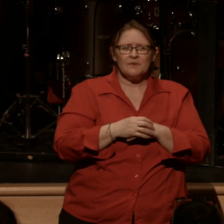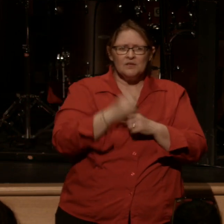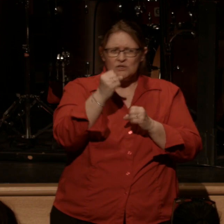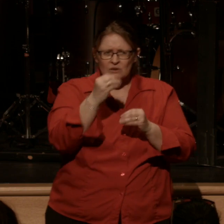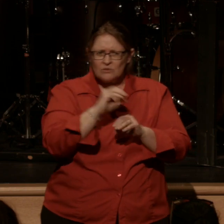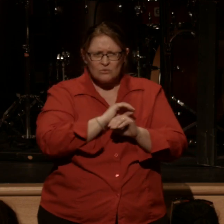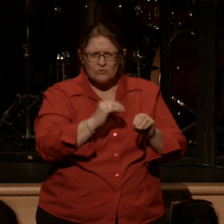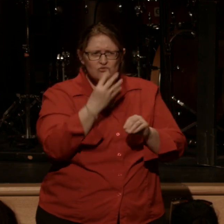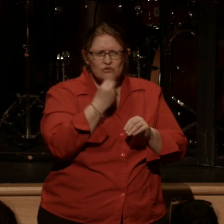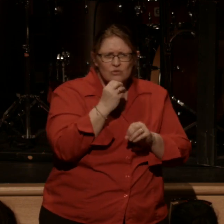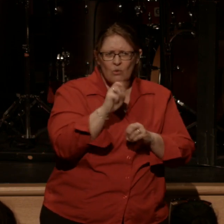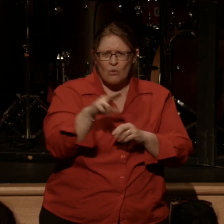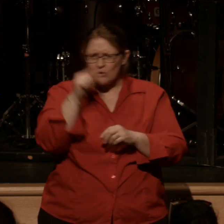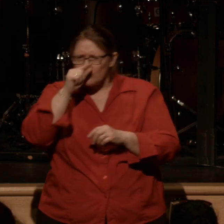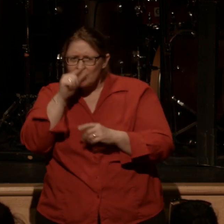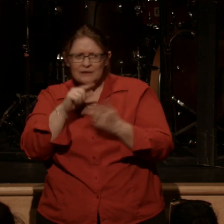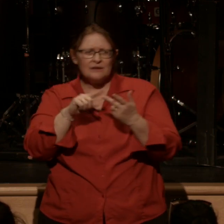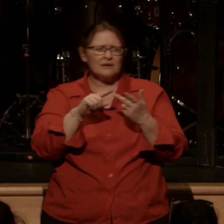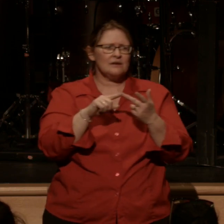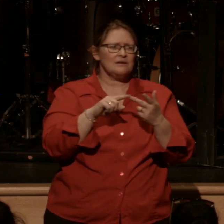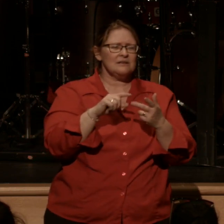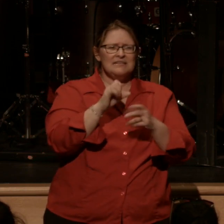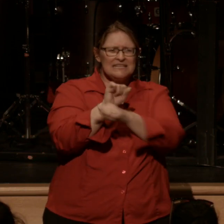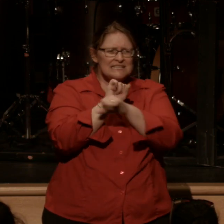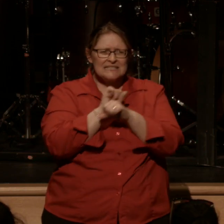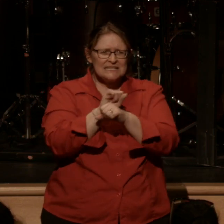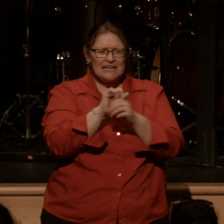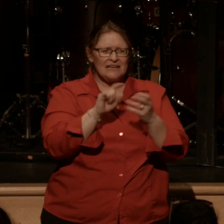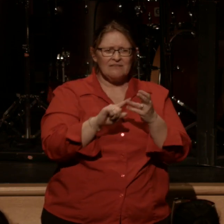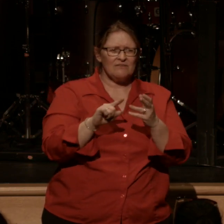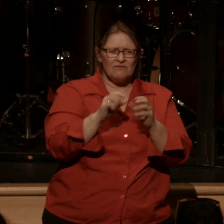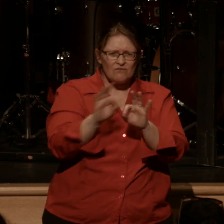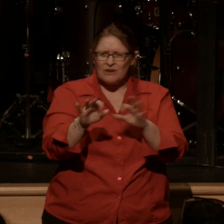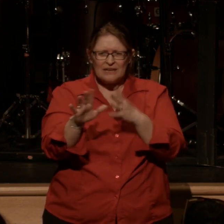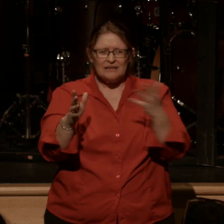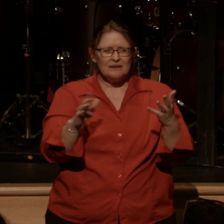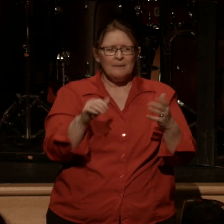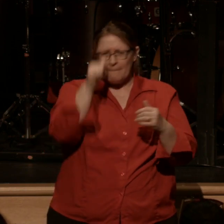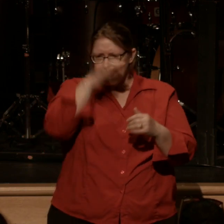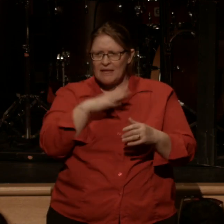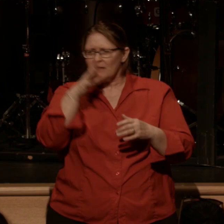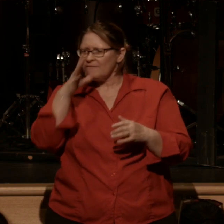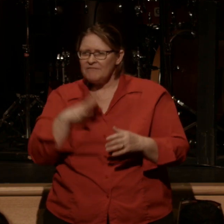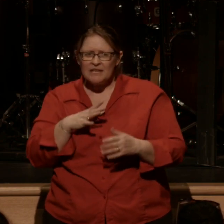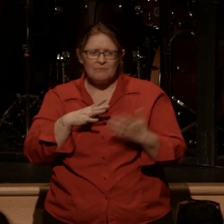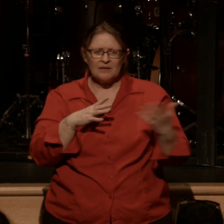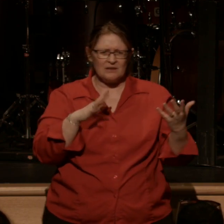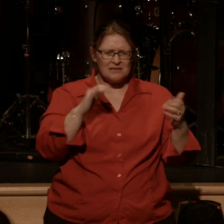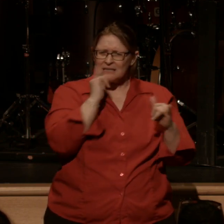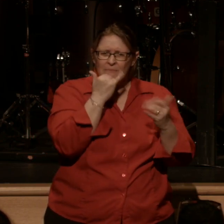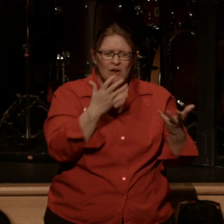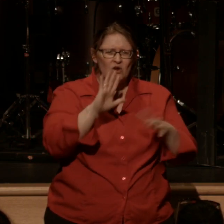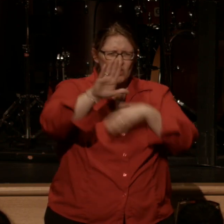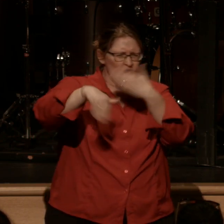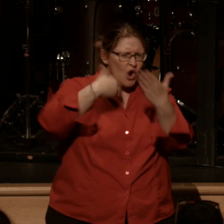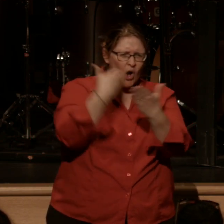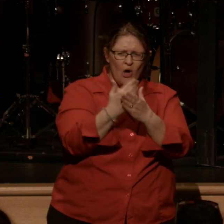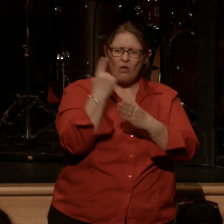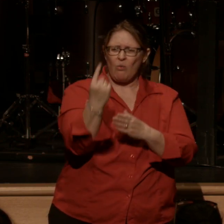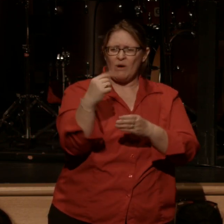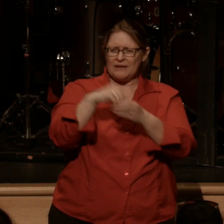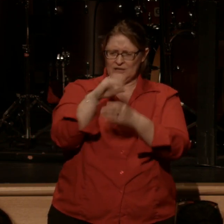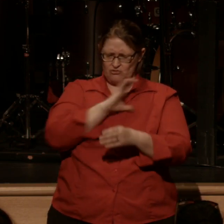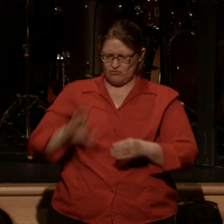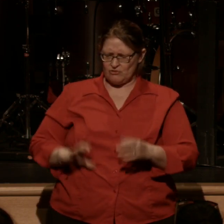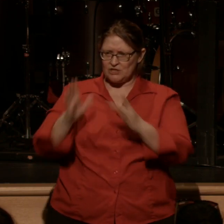neither Jew nor Greek, there's neither slave nor free, there's no male and female, for you are all one in Christ